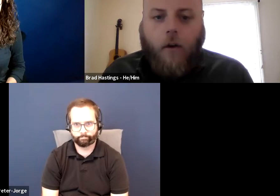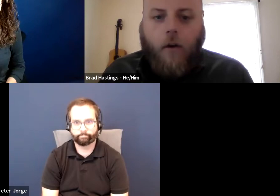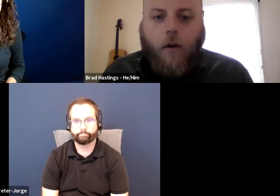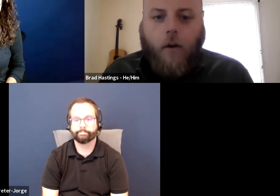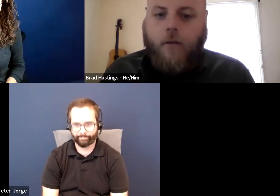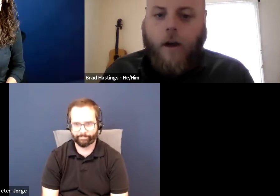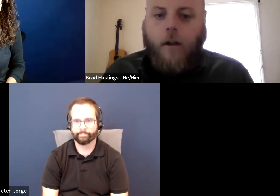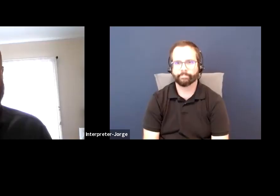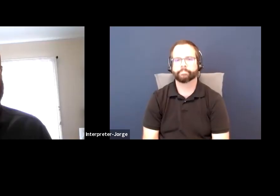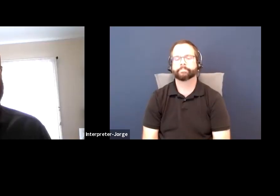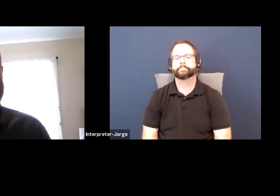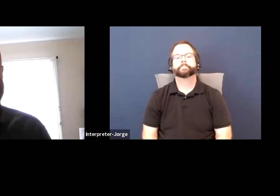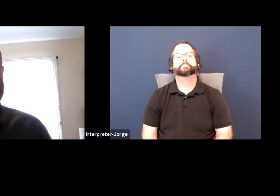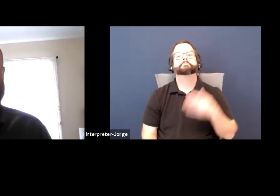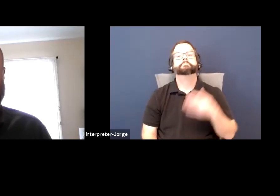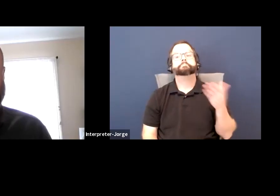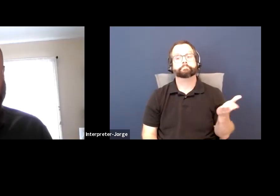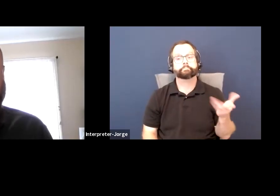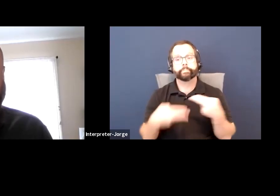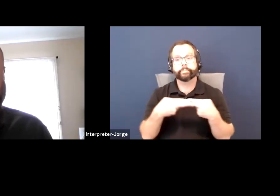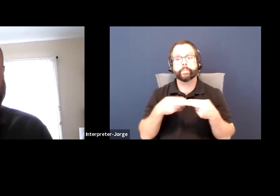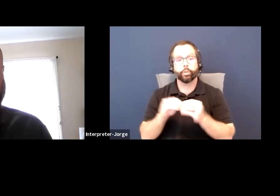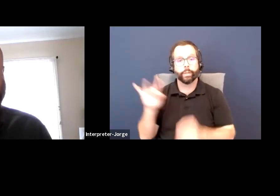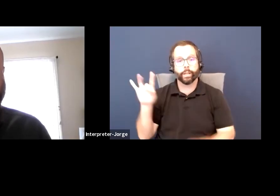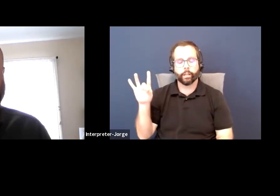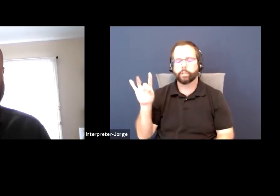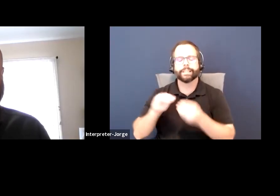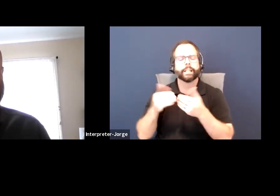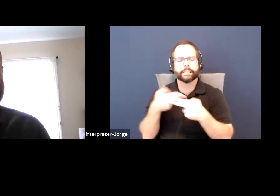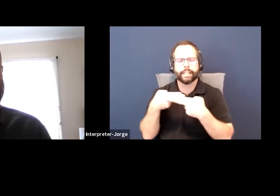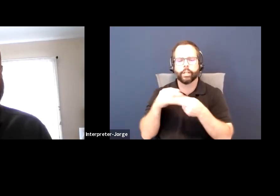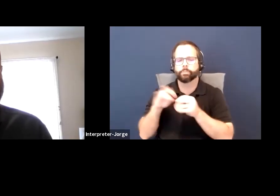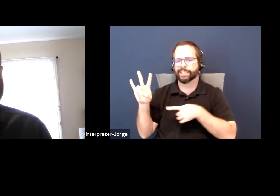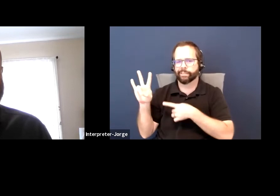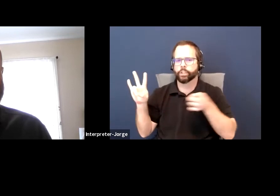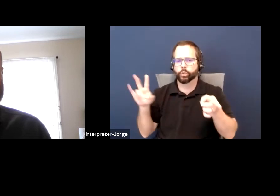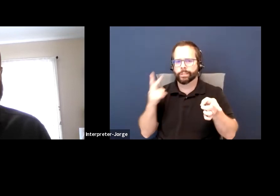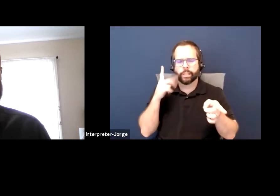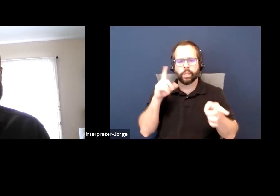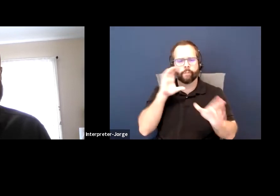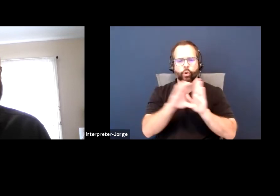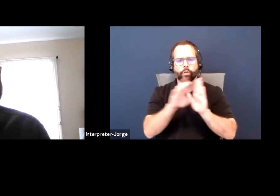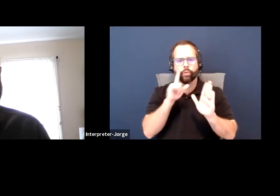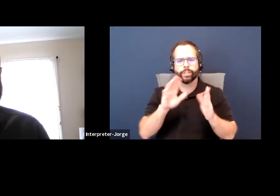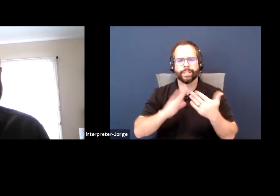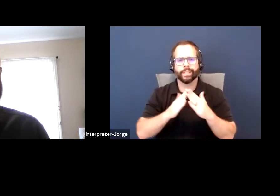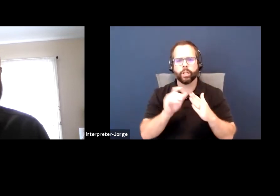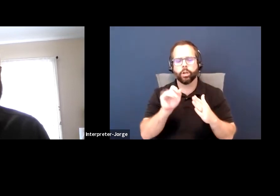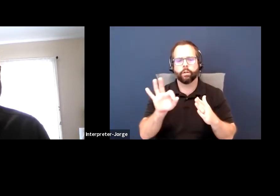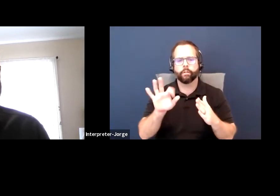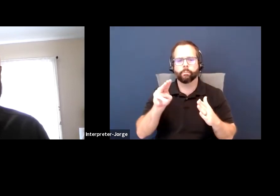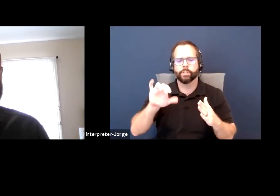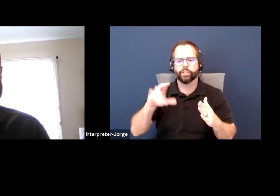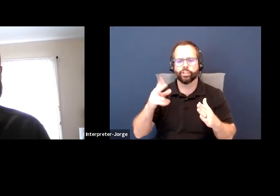There's a photo on this slide as well. That's of the city commission chambers in the city of Muskegon. And there are about